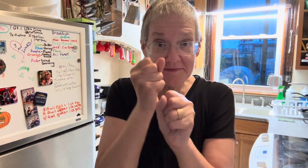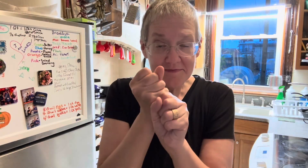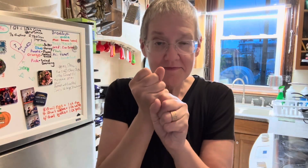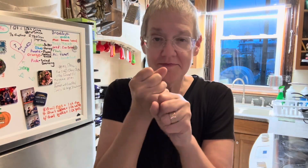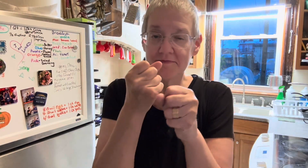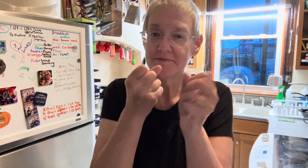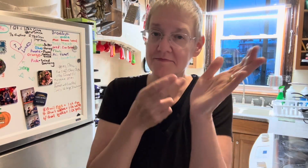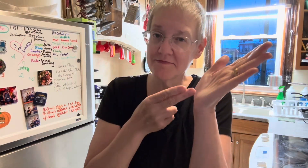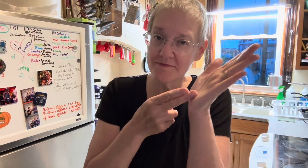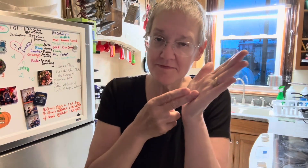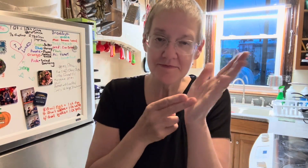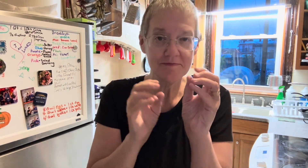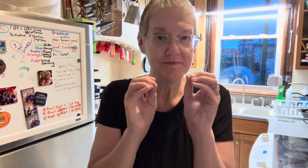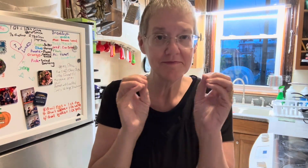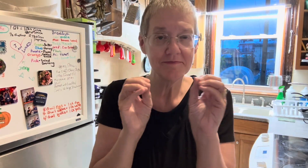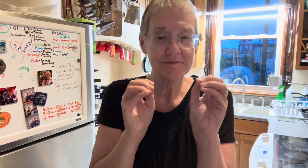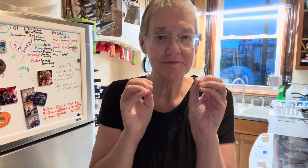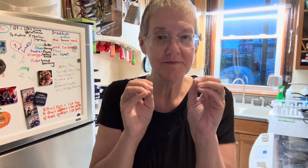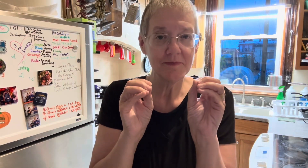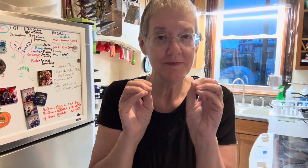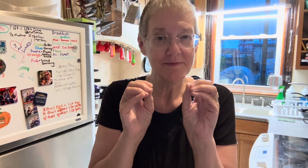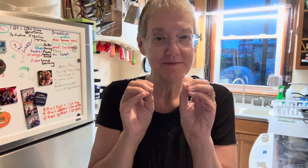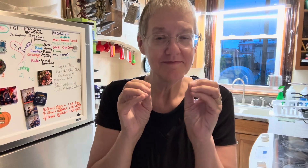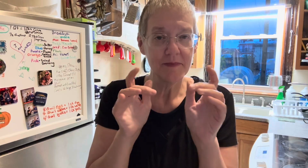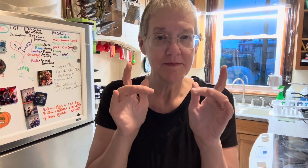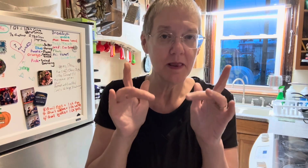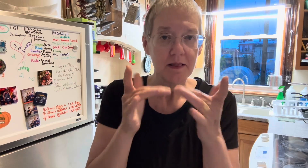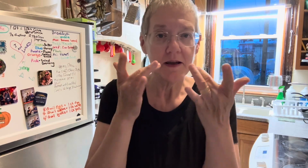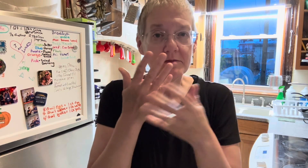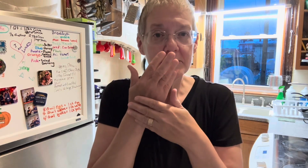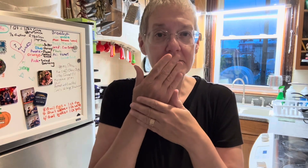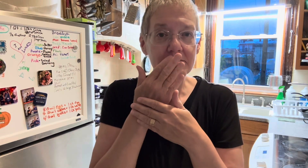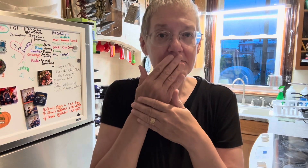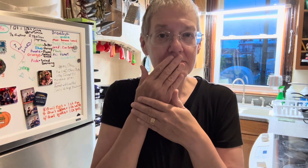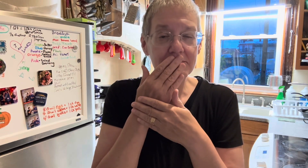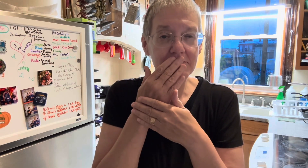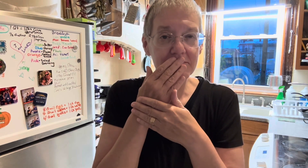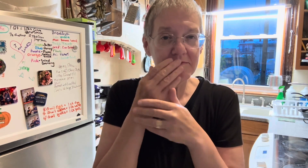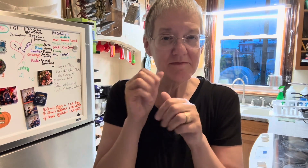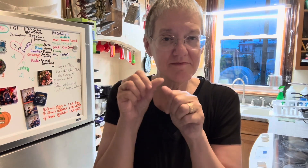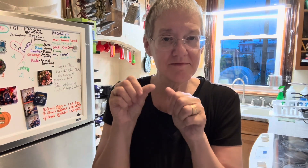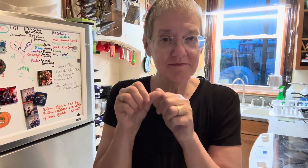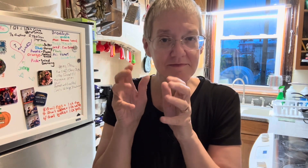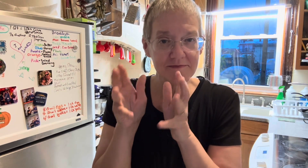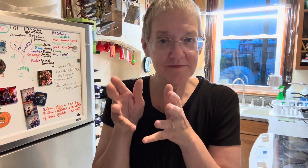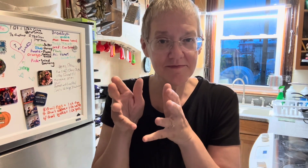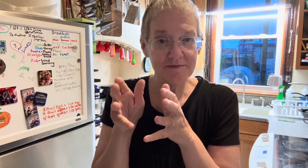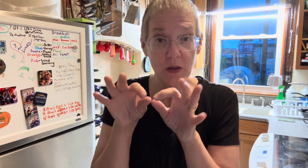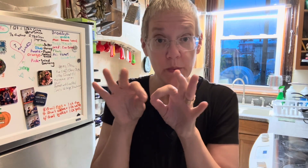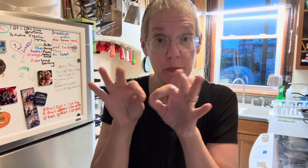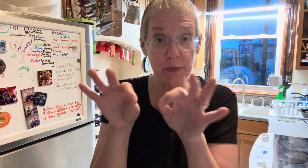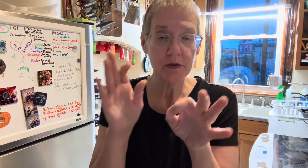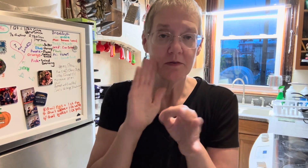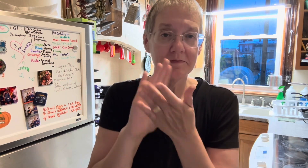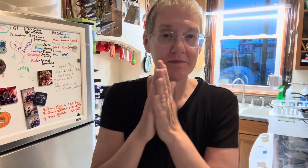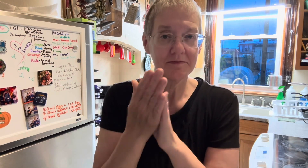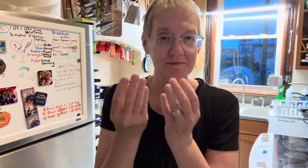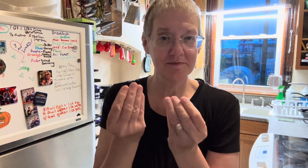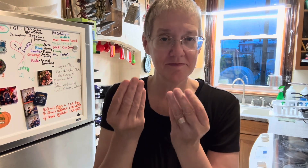If you decide to make the chips, make sure there aren't any light colored spots, because when you baggy them up,